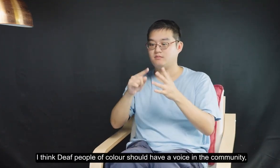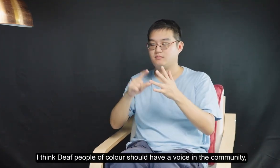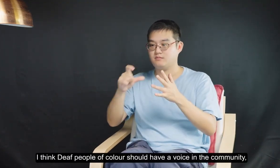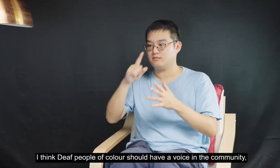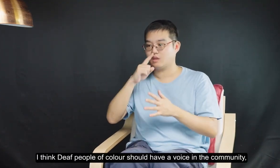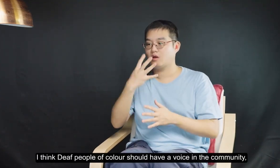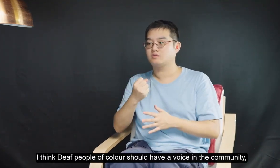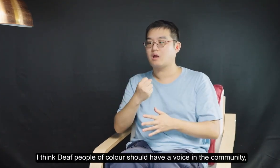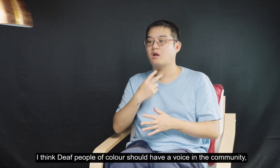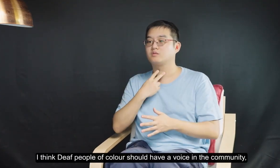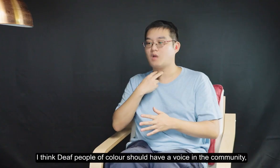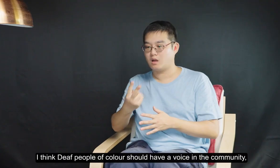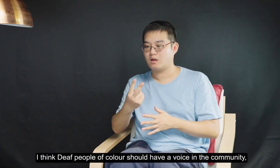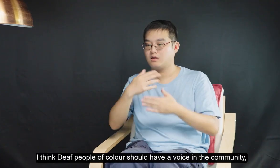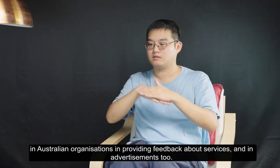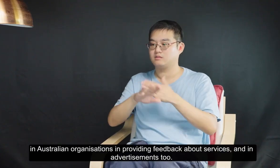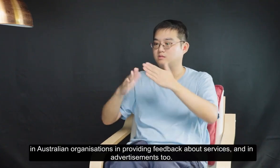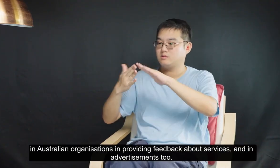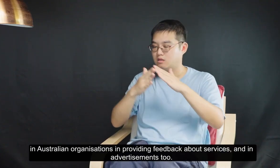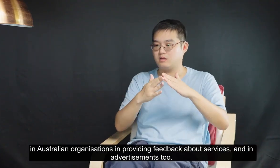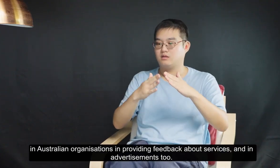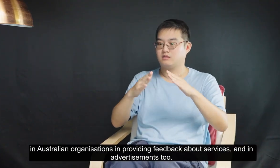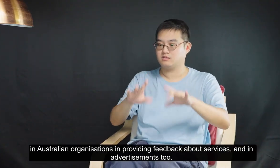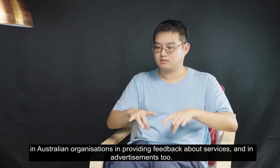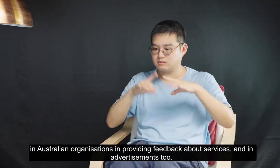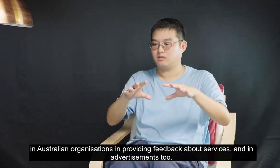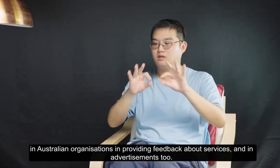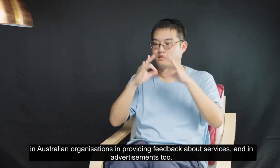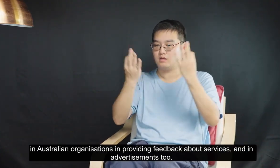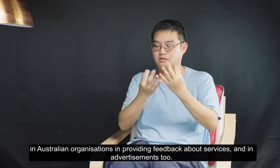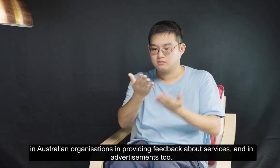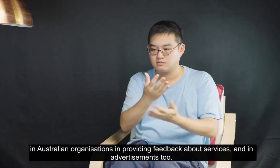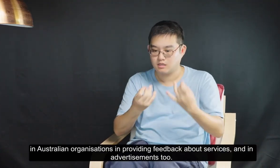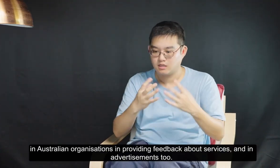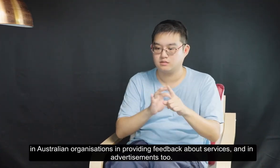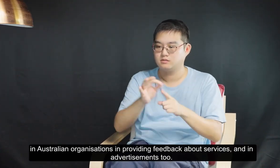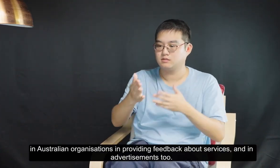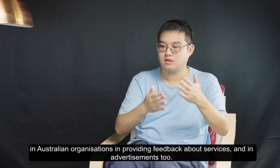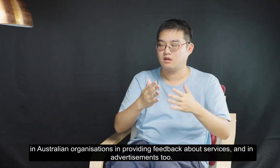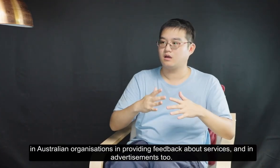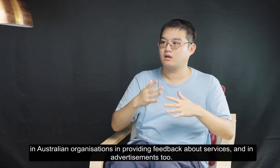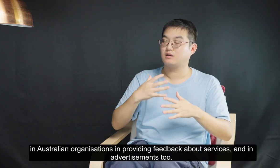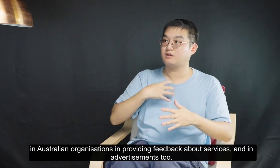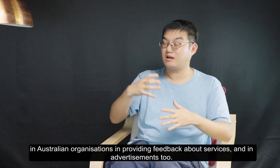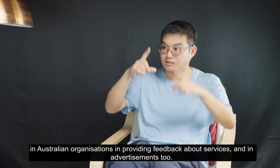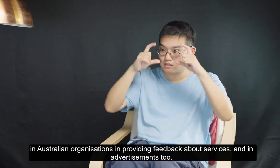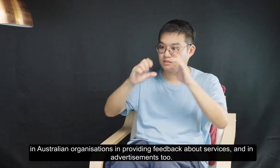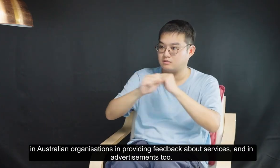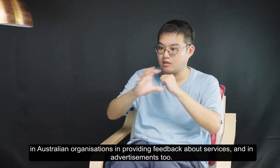voice in the community, in Australian organisations, in providing feedback about services, and in